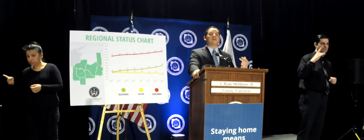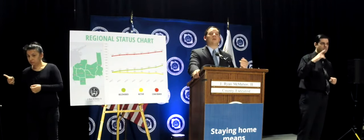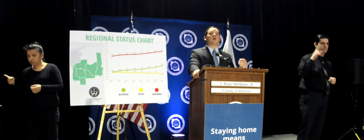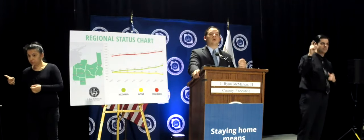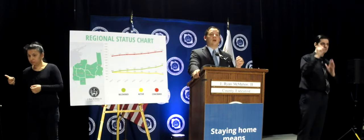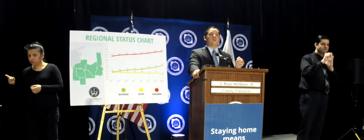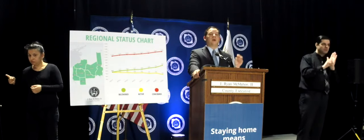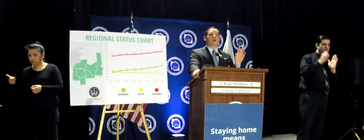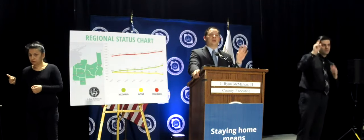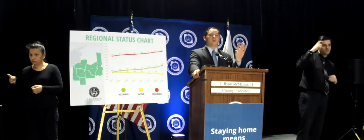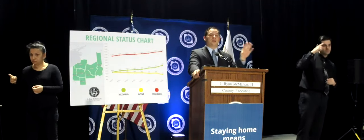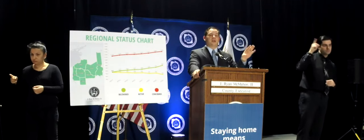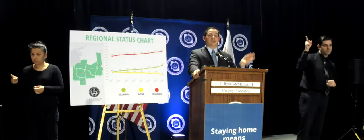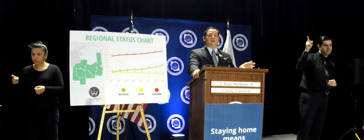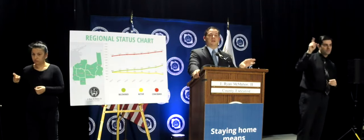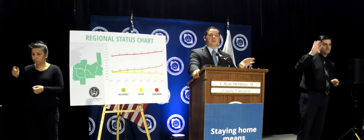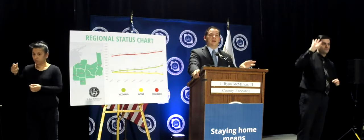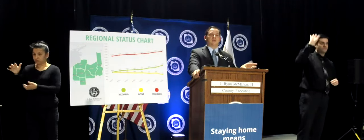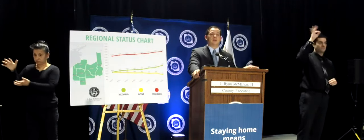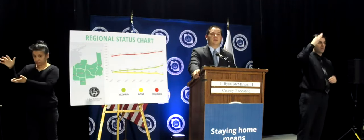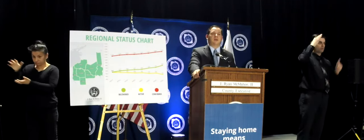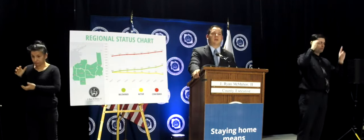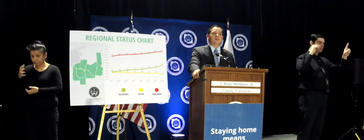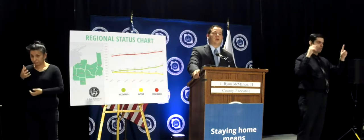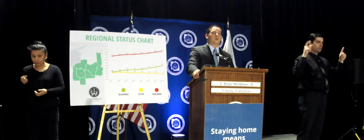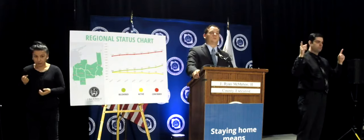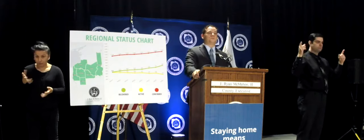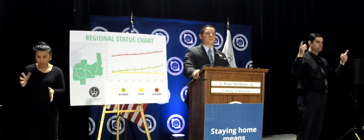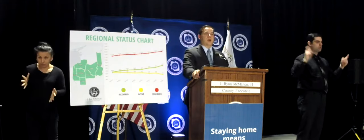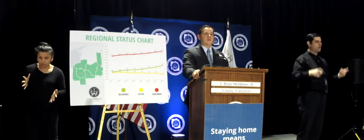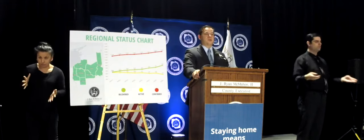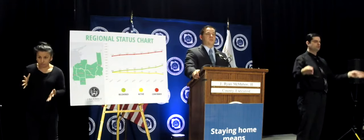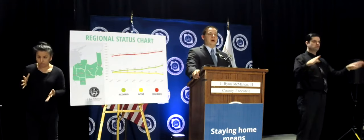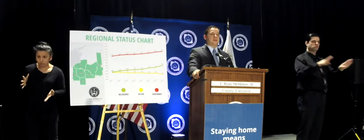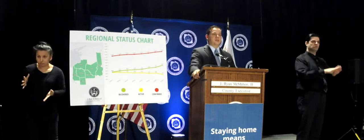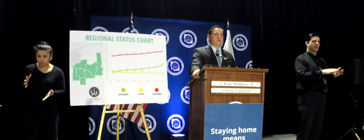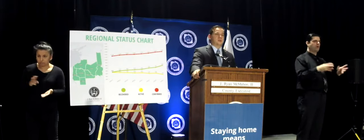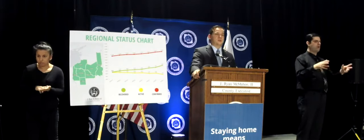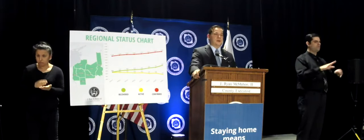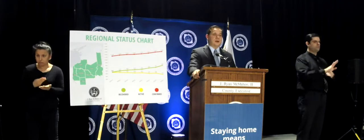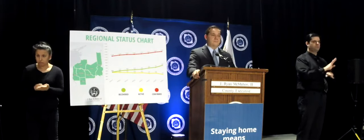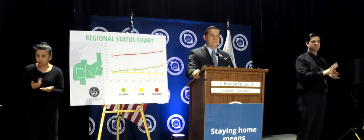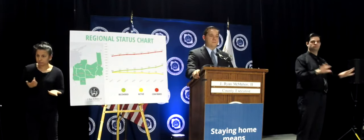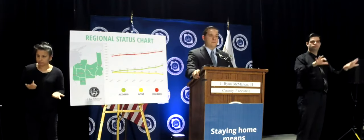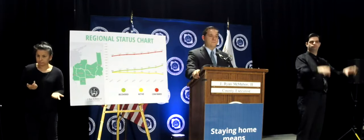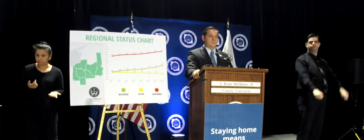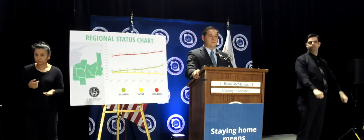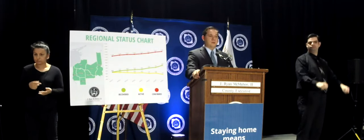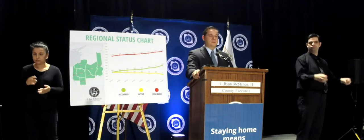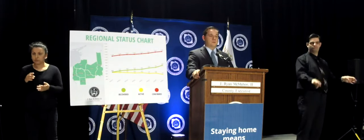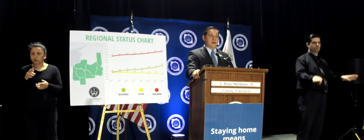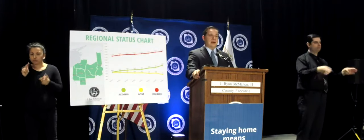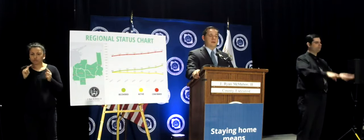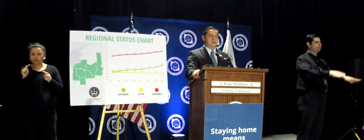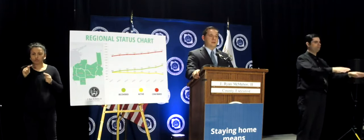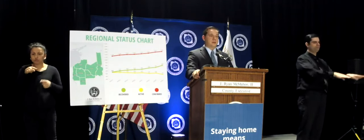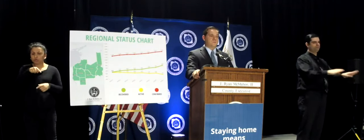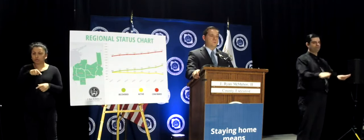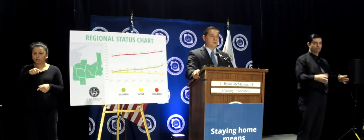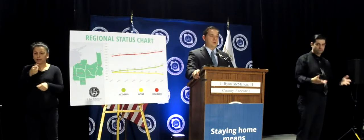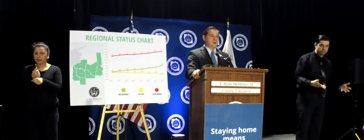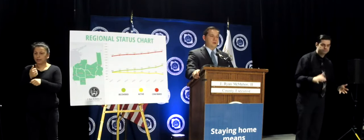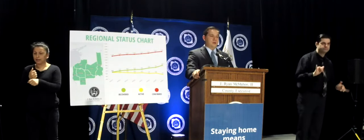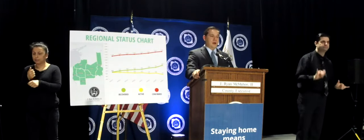government, and the local government agreed we needed to shut things down. So I've heard some politicians make some comments